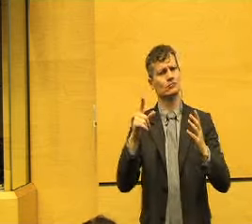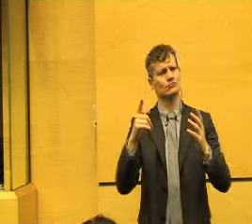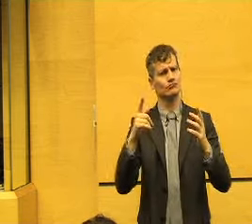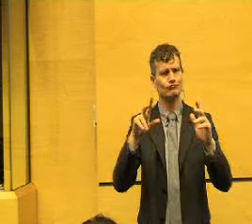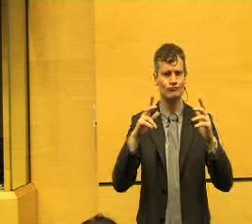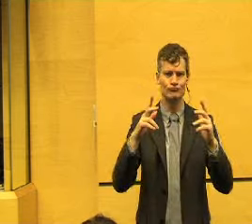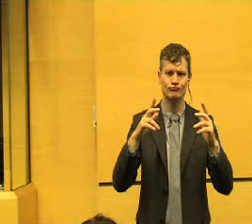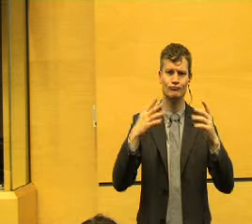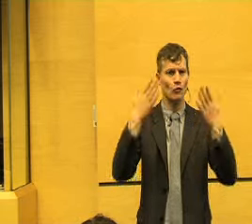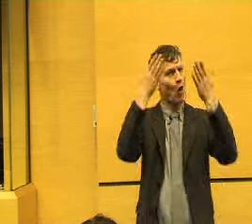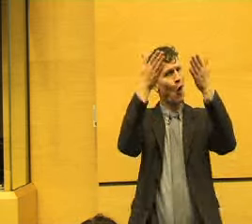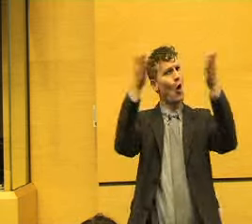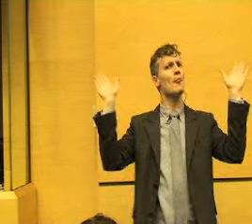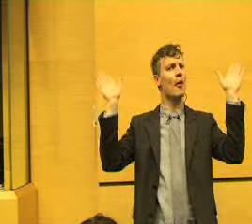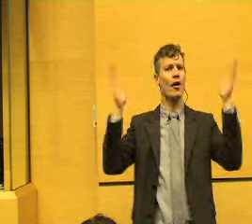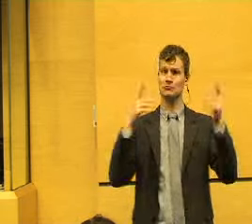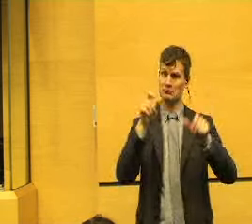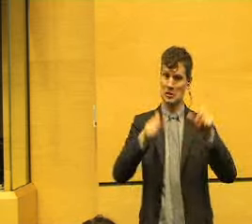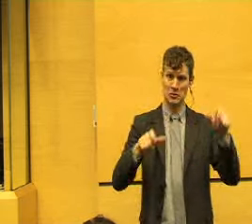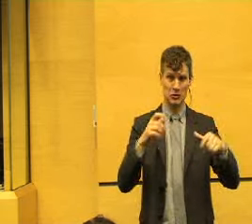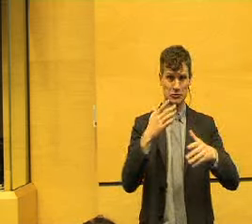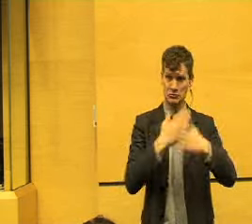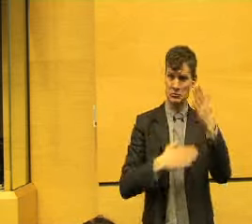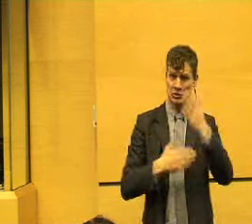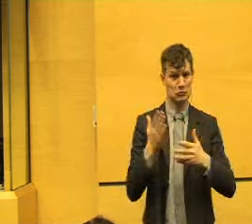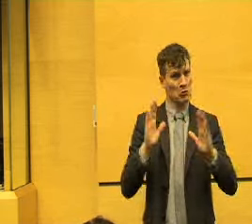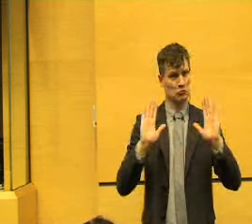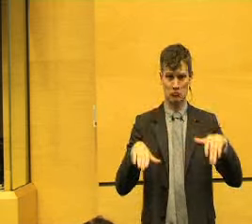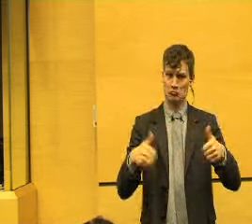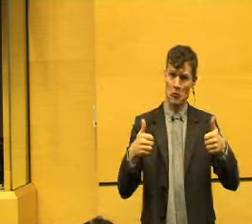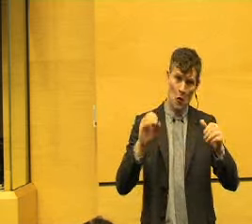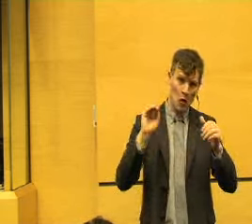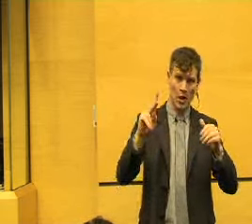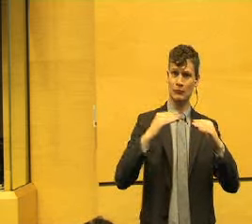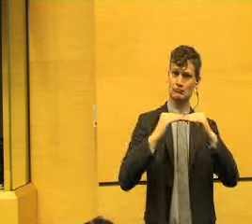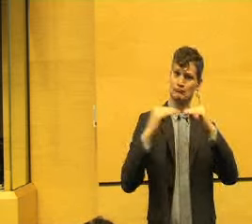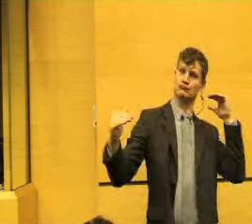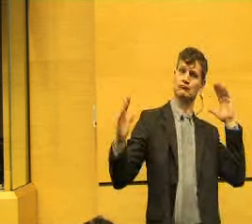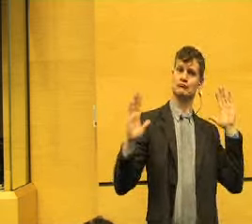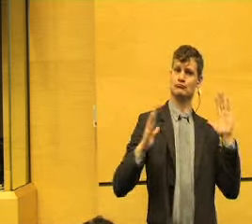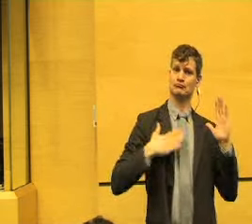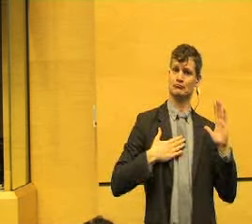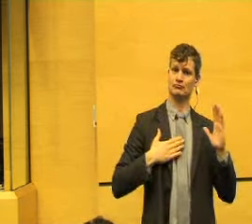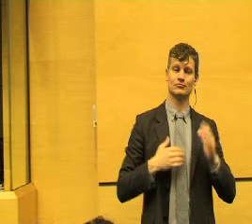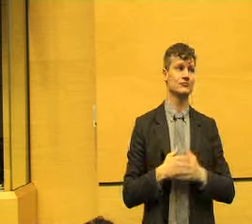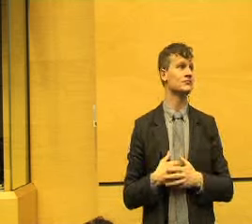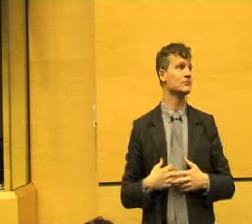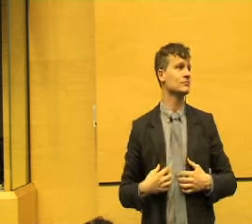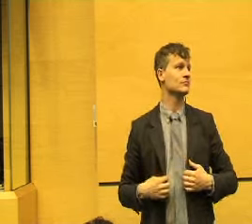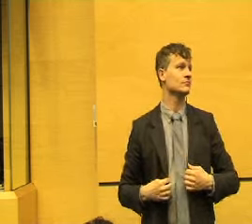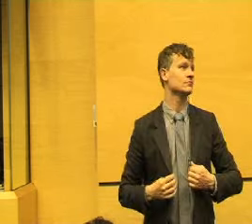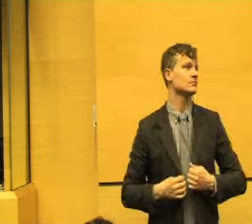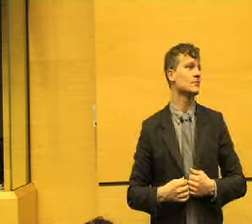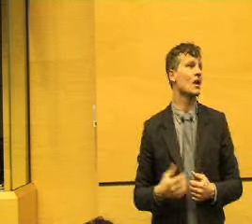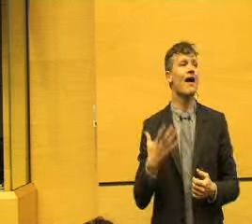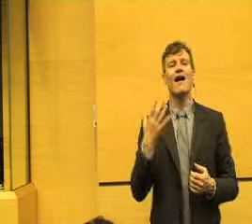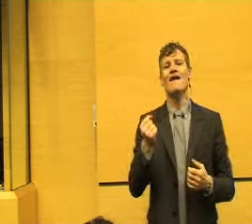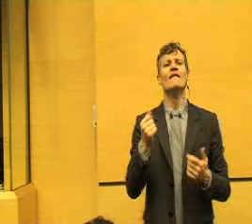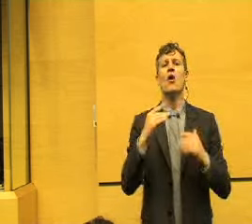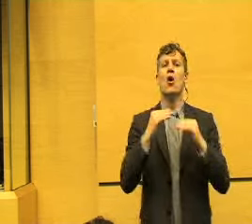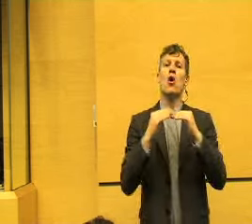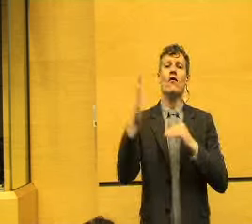over 600 volunteers in the different community countries while who will